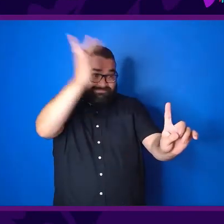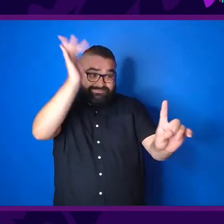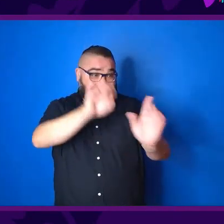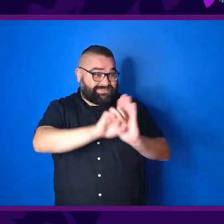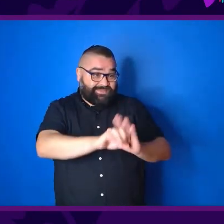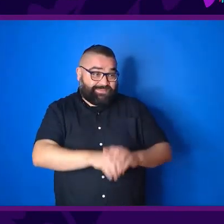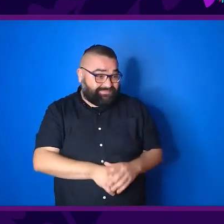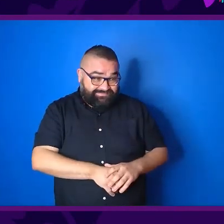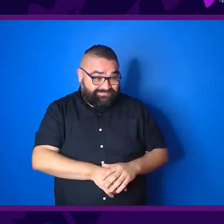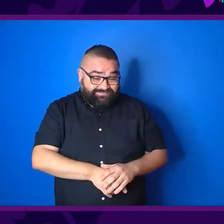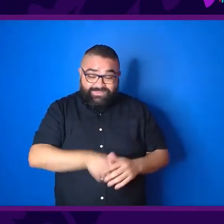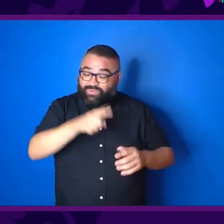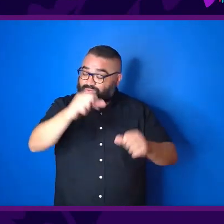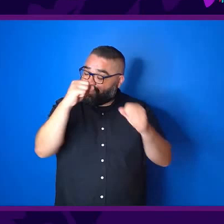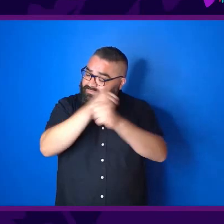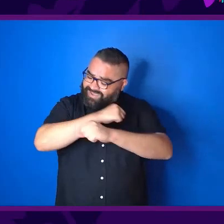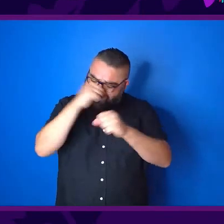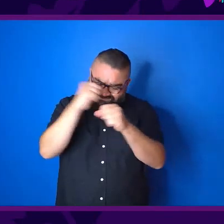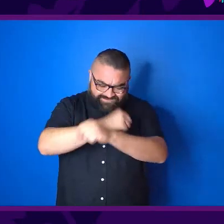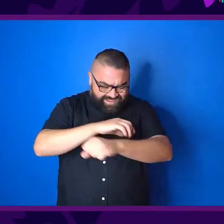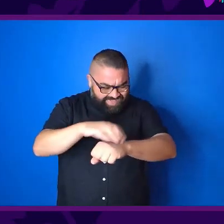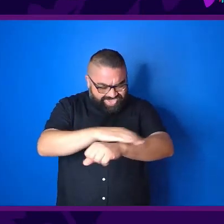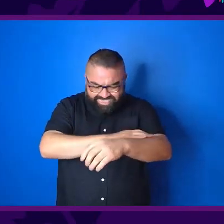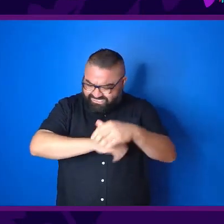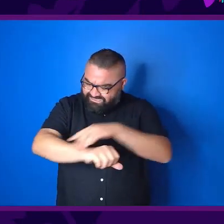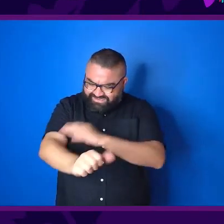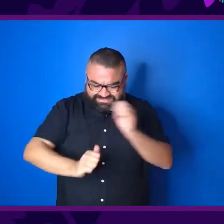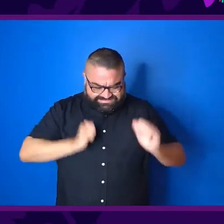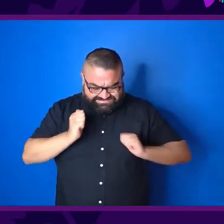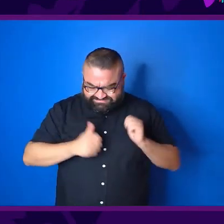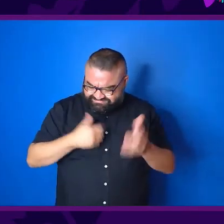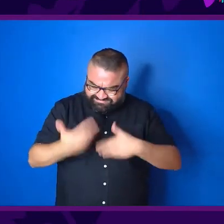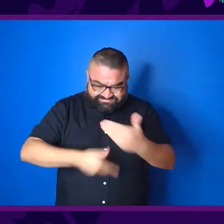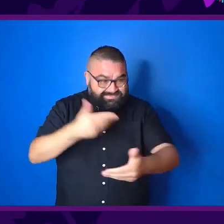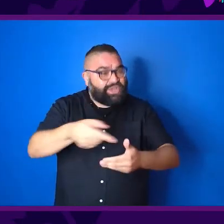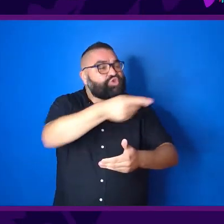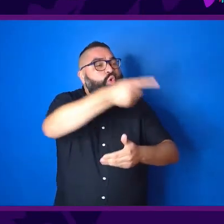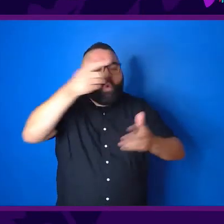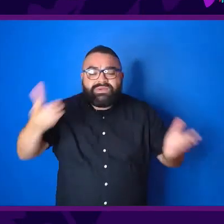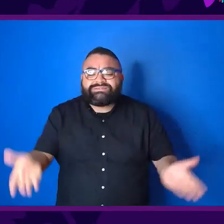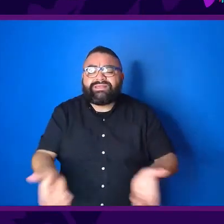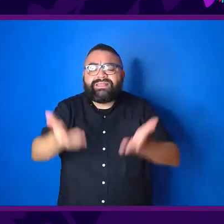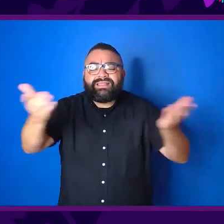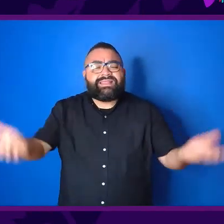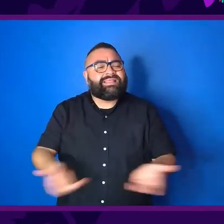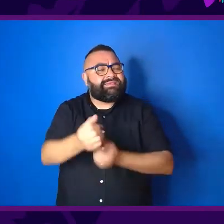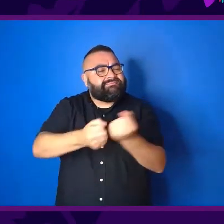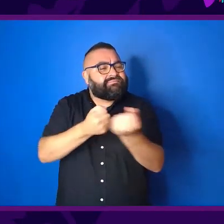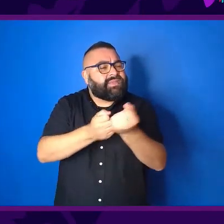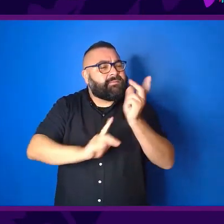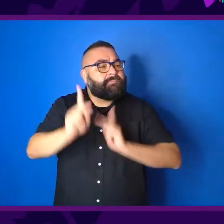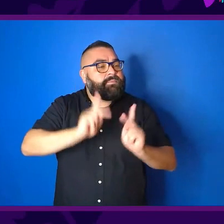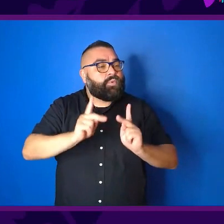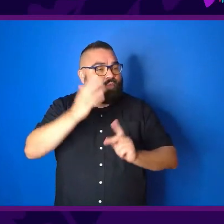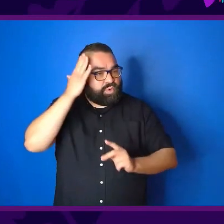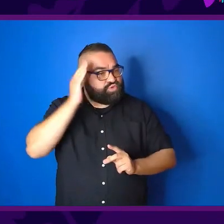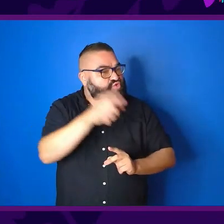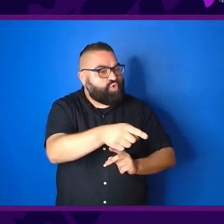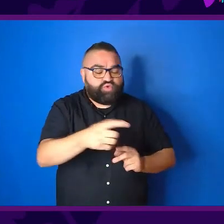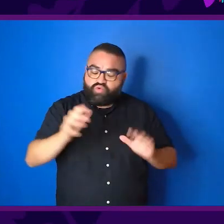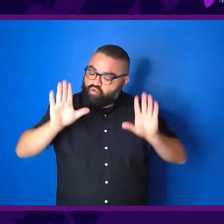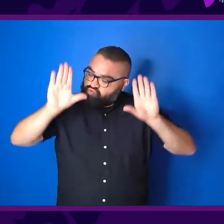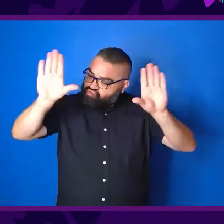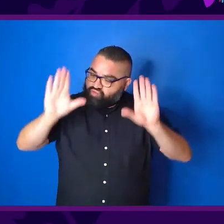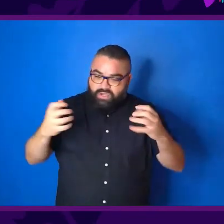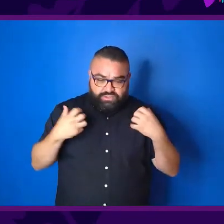always lifting people up, which is why we know that you are always one of the great strengths in terms of our fight for civil